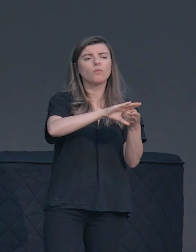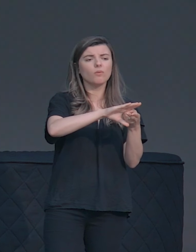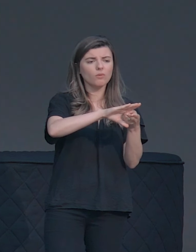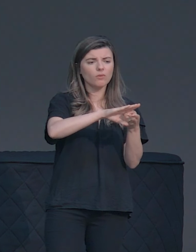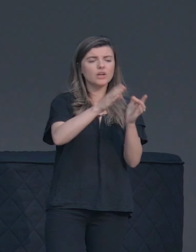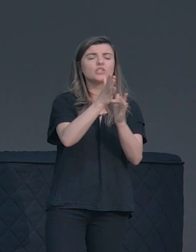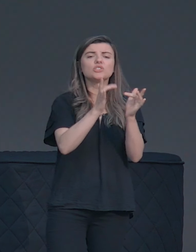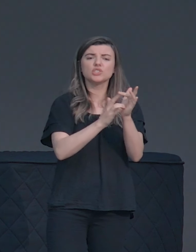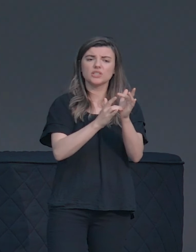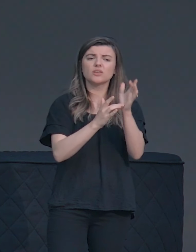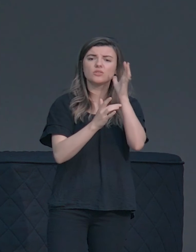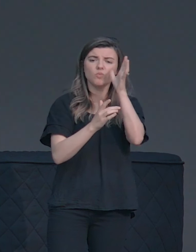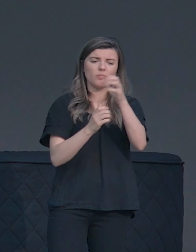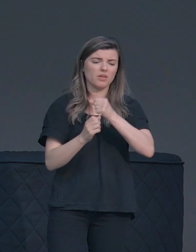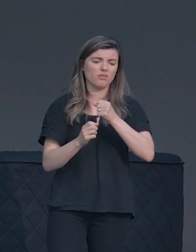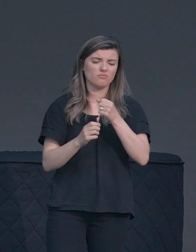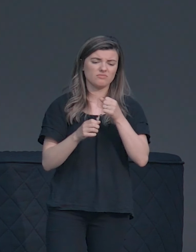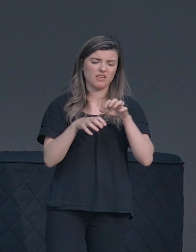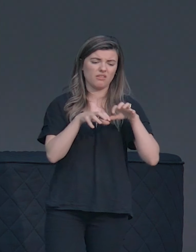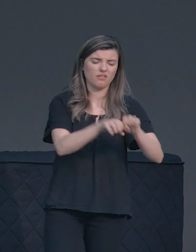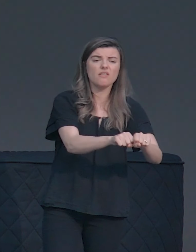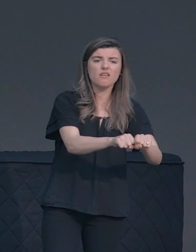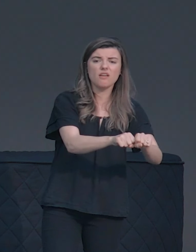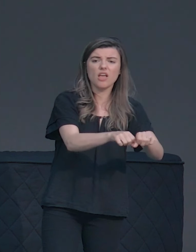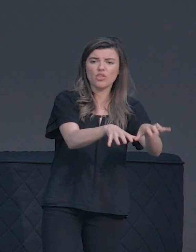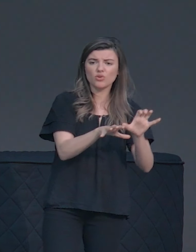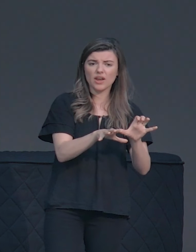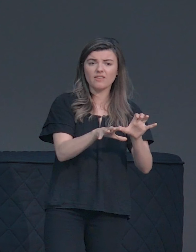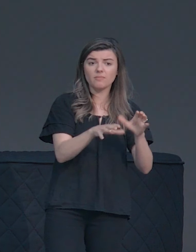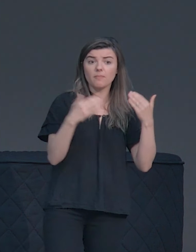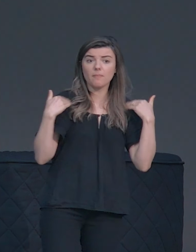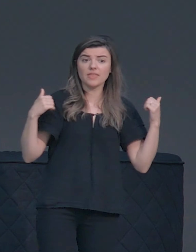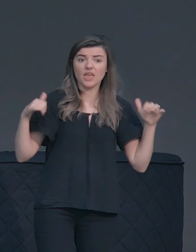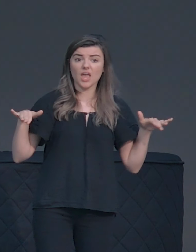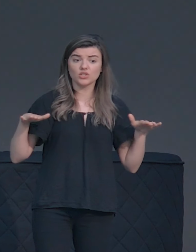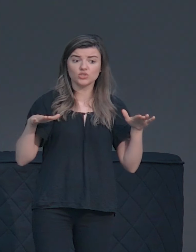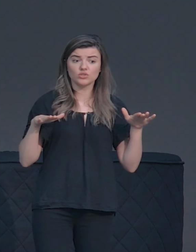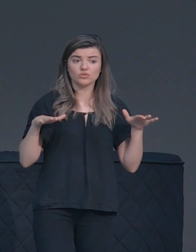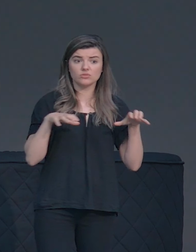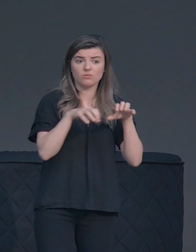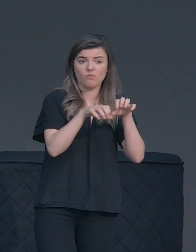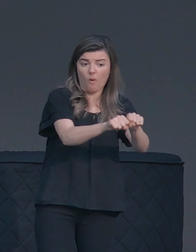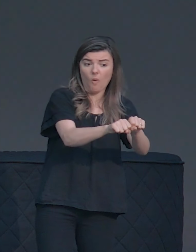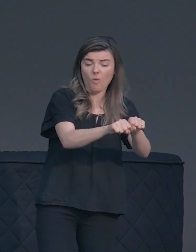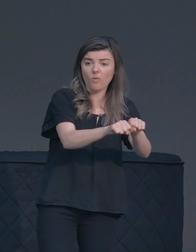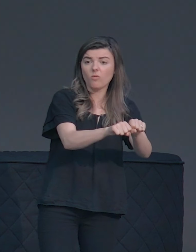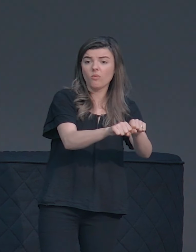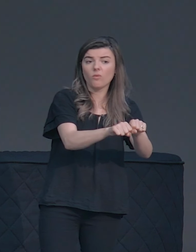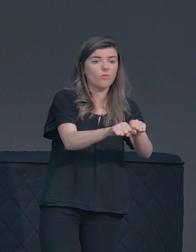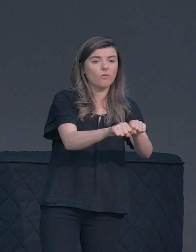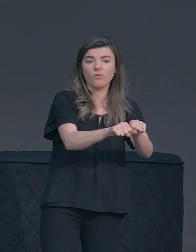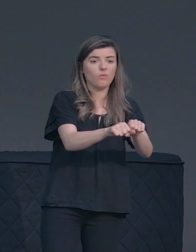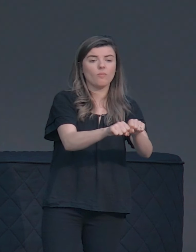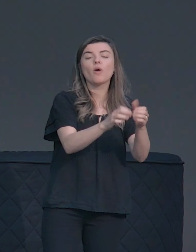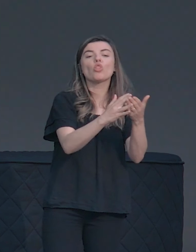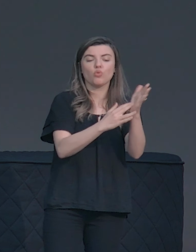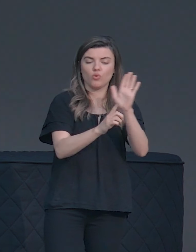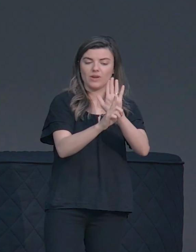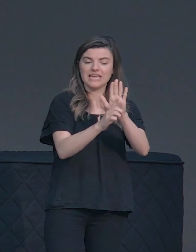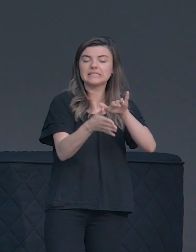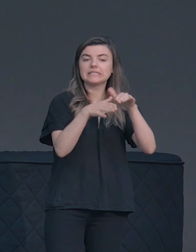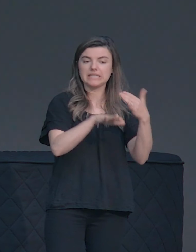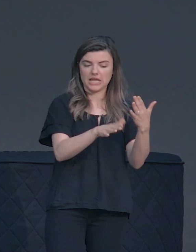Jesus will be cast down into the grave, but the angels will not keep him from death, because it is through his death that